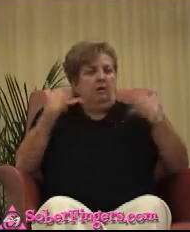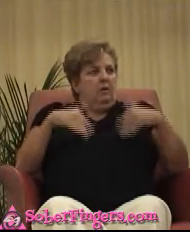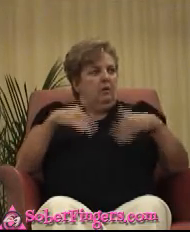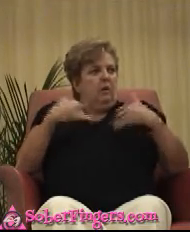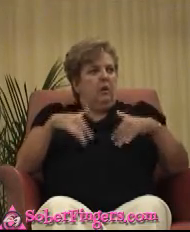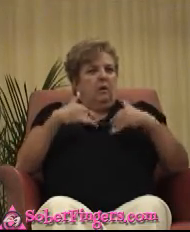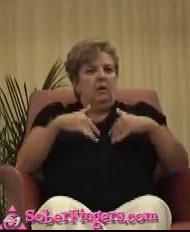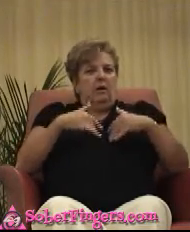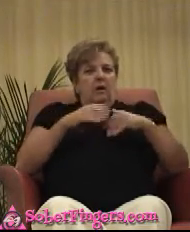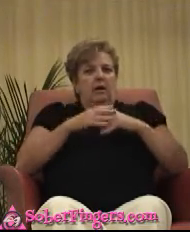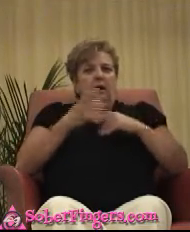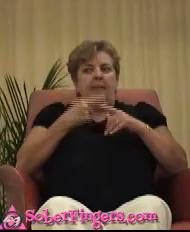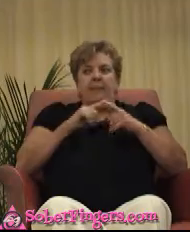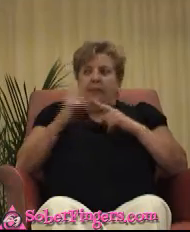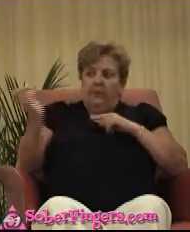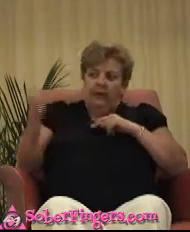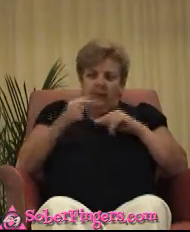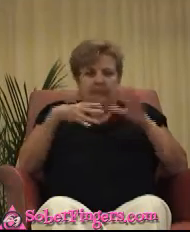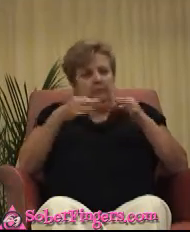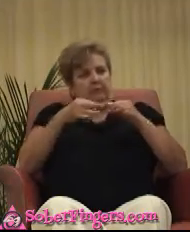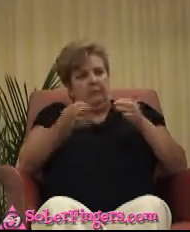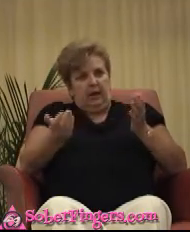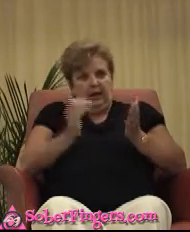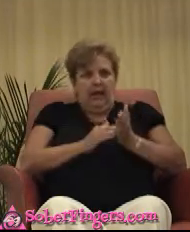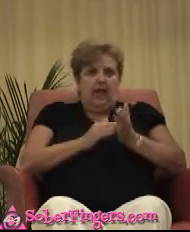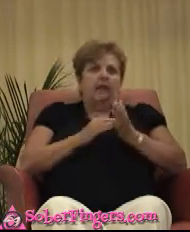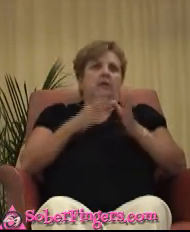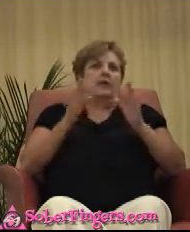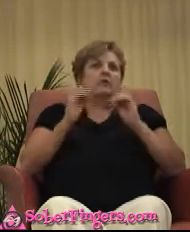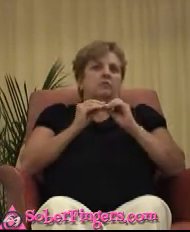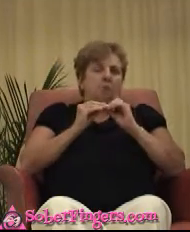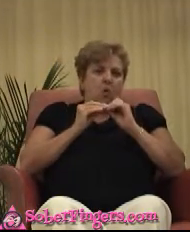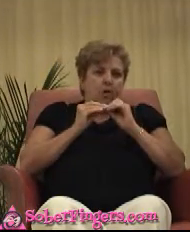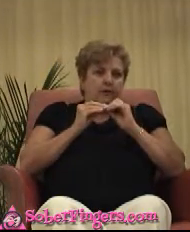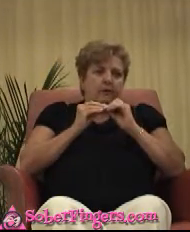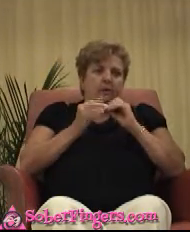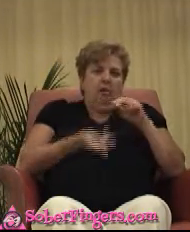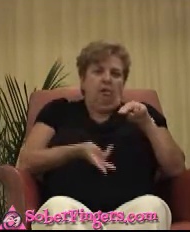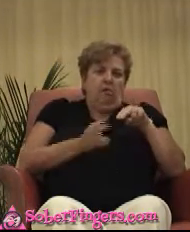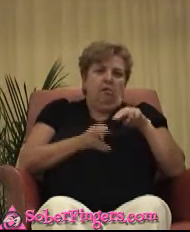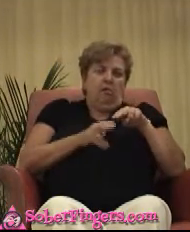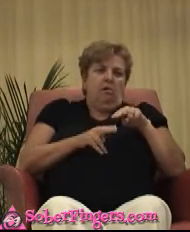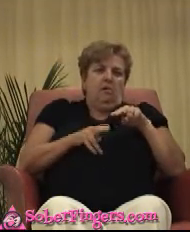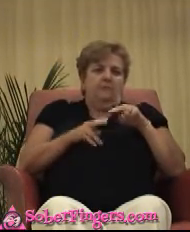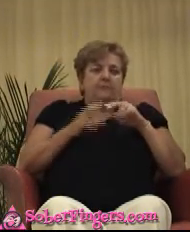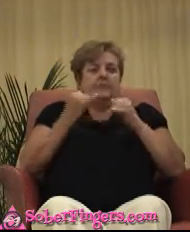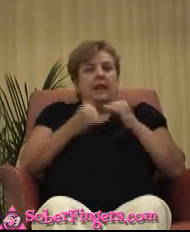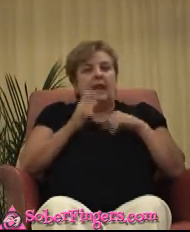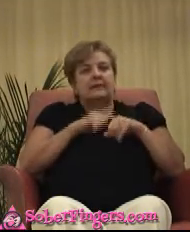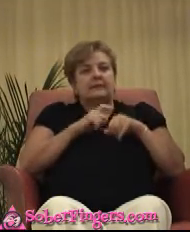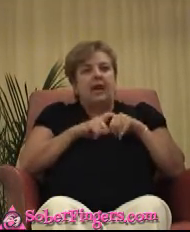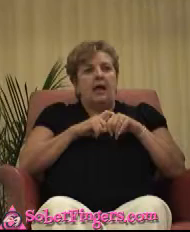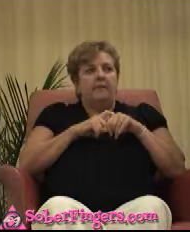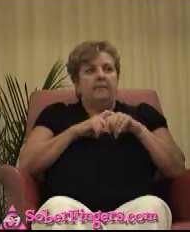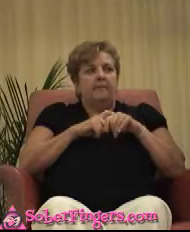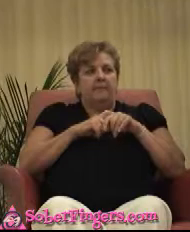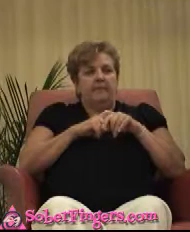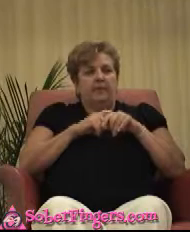motion me out of another class or group, and here we go again. The last time they took me out, there was a doctor, and I thought, oh God, there's never been a